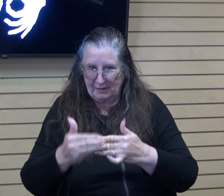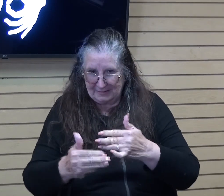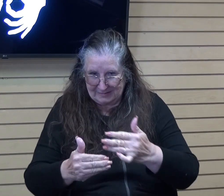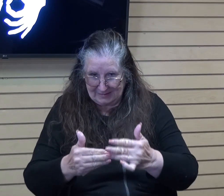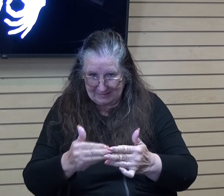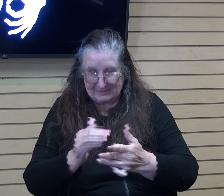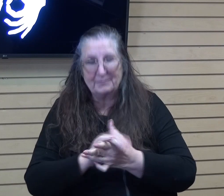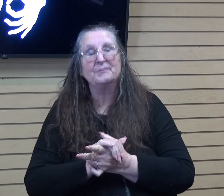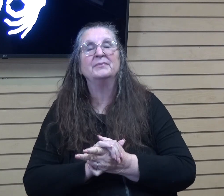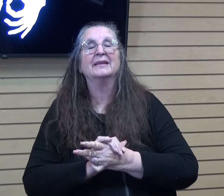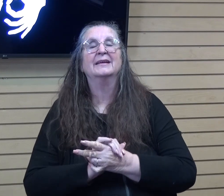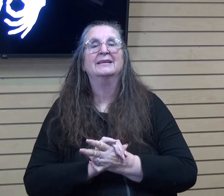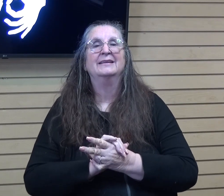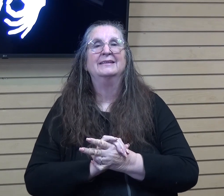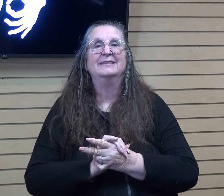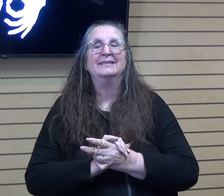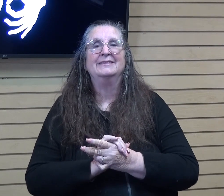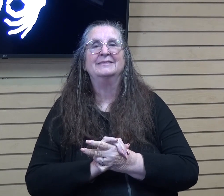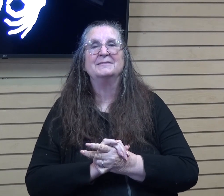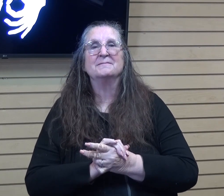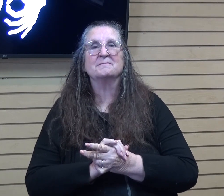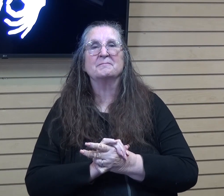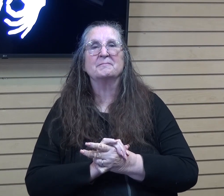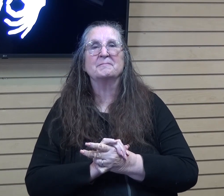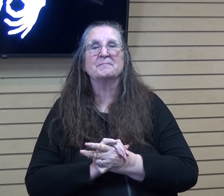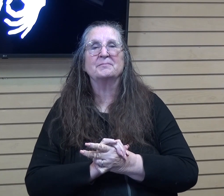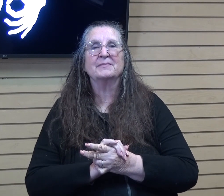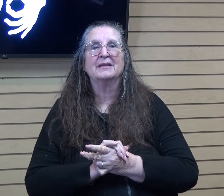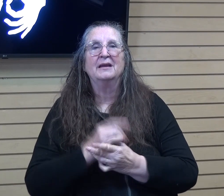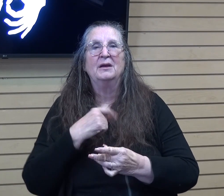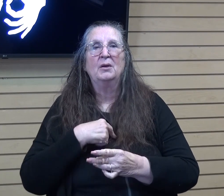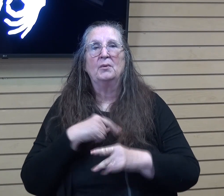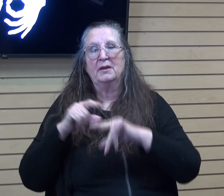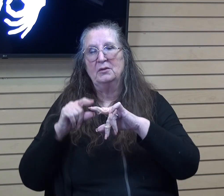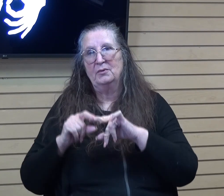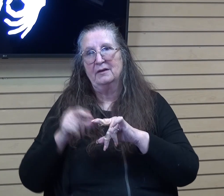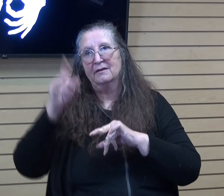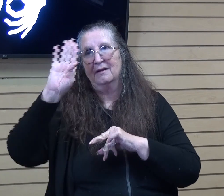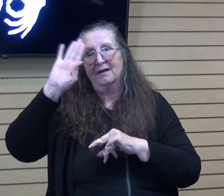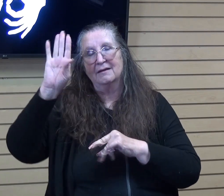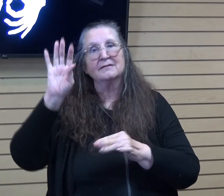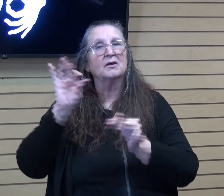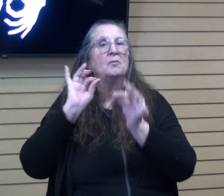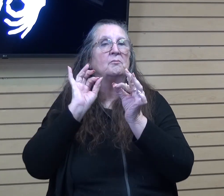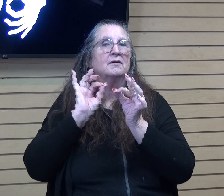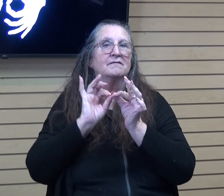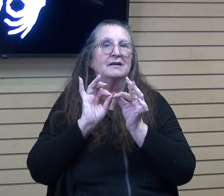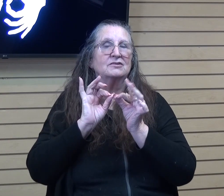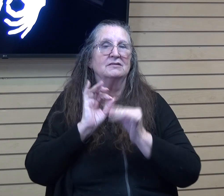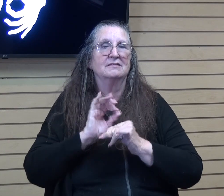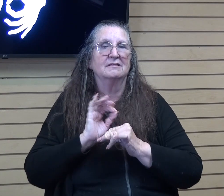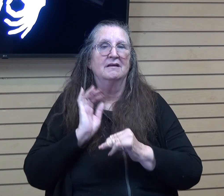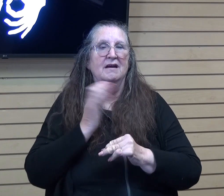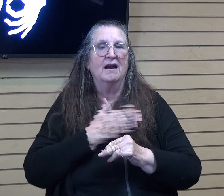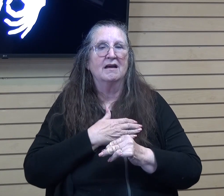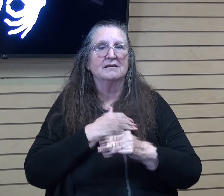work in progress. And so we can rely on God's perfection as our refuge.